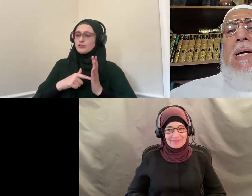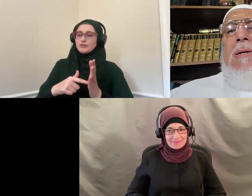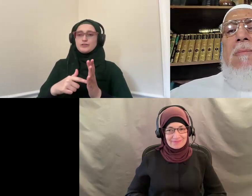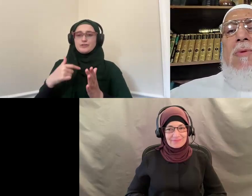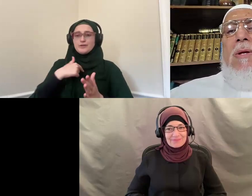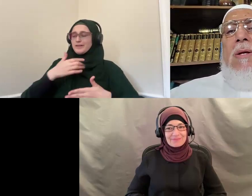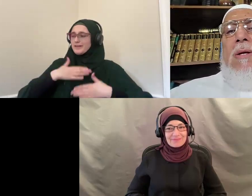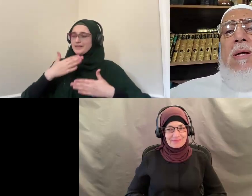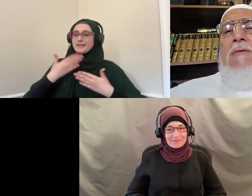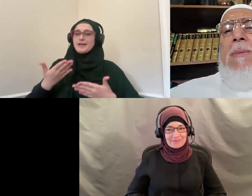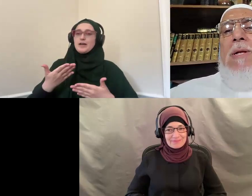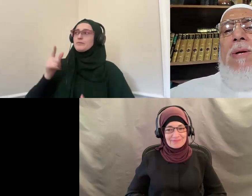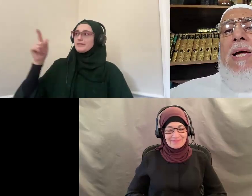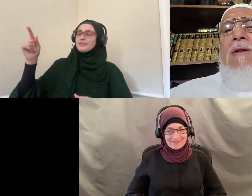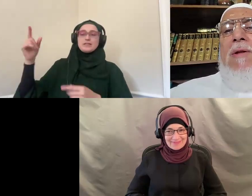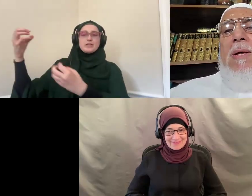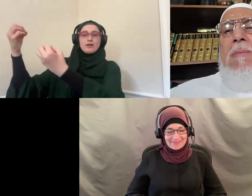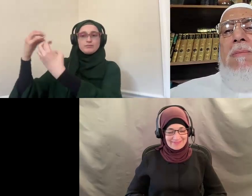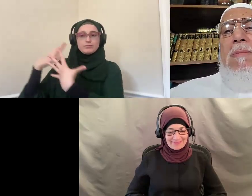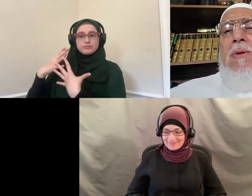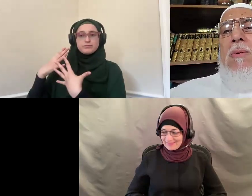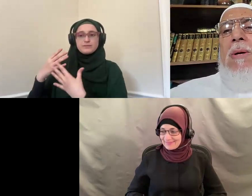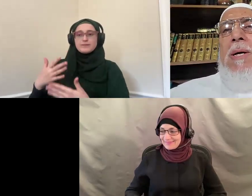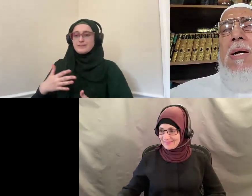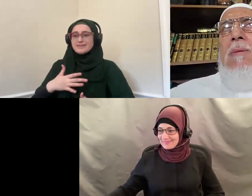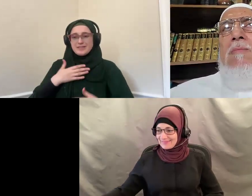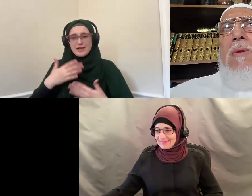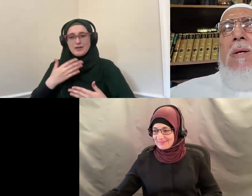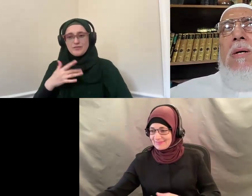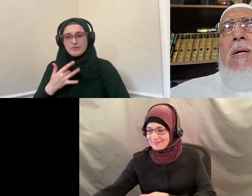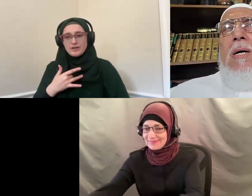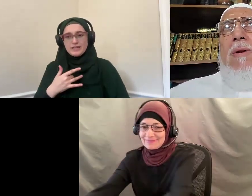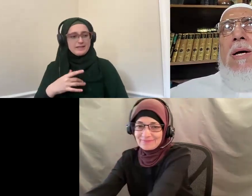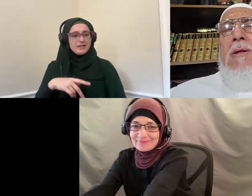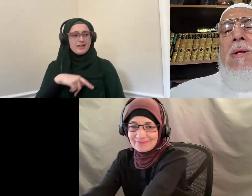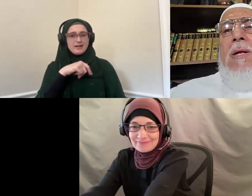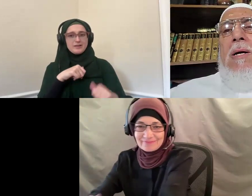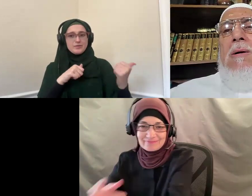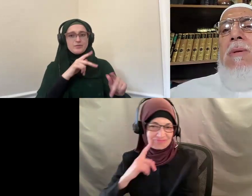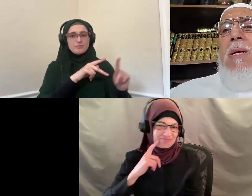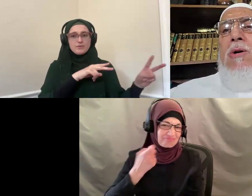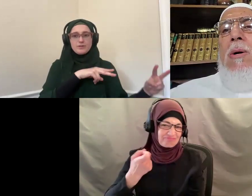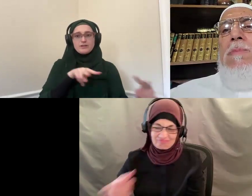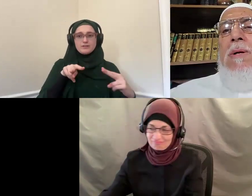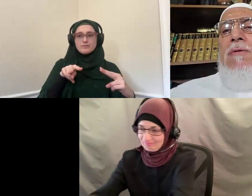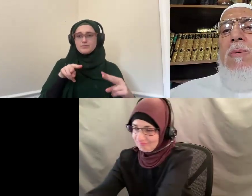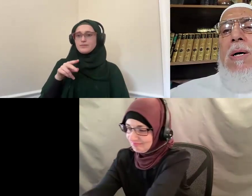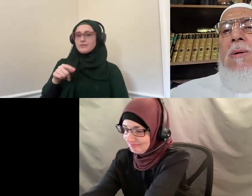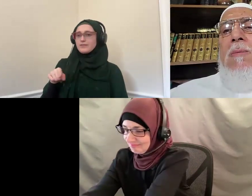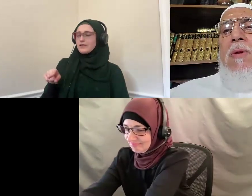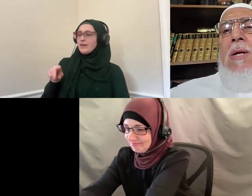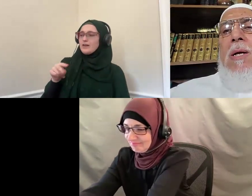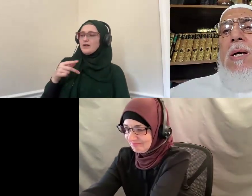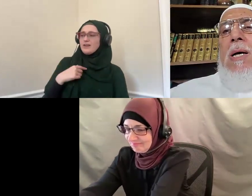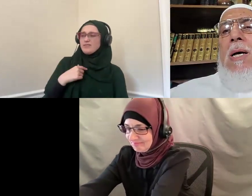subhanahu wa ta'ala. Everybody will envy them. They will be kind of like la creme de la crop, if you